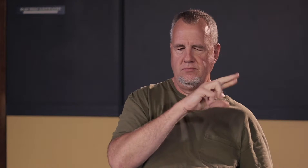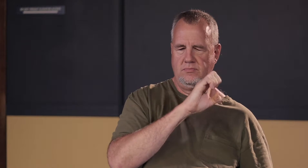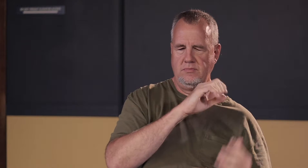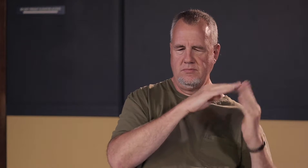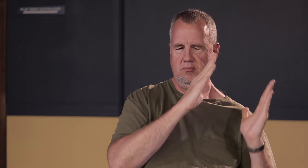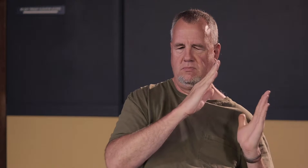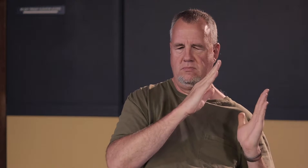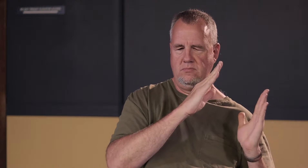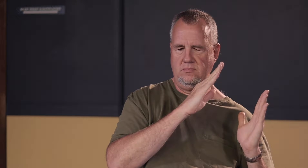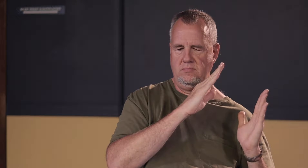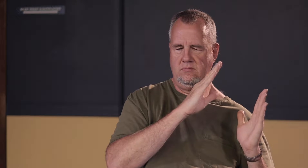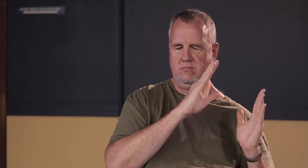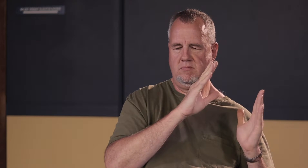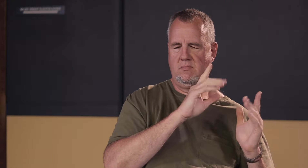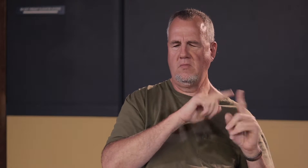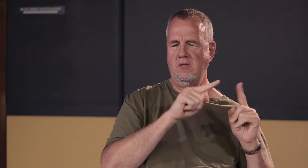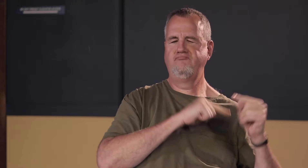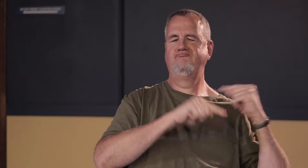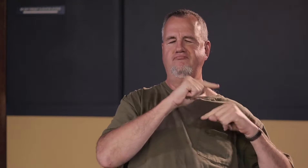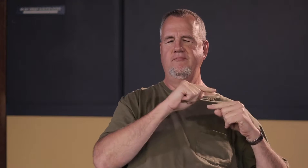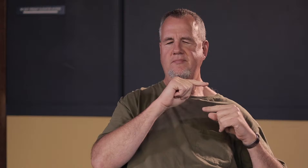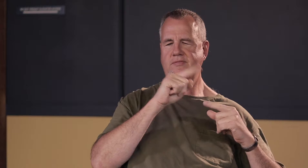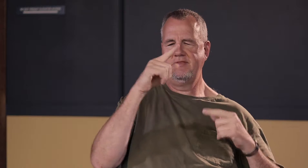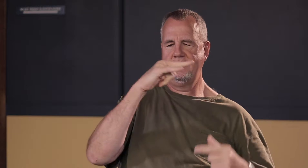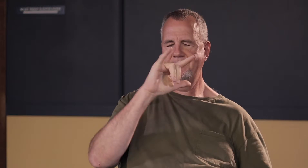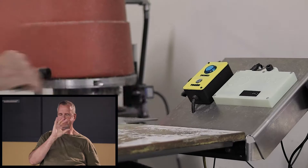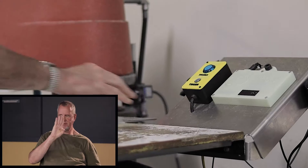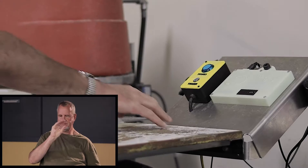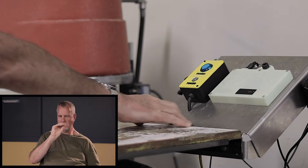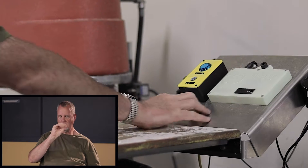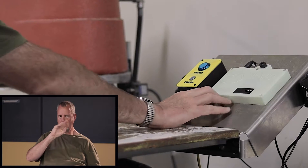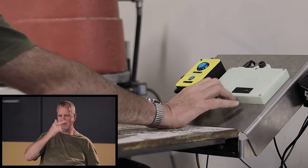work orders. To see if there's anything. Well, let me back up.